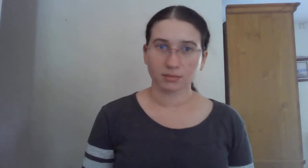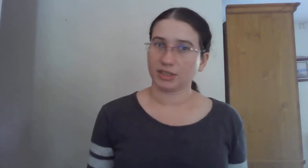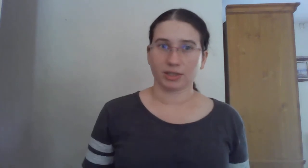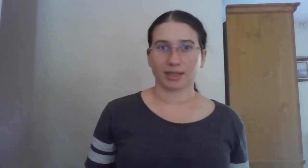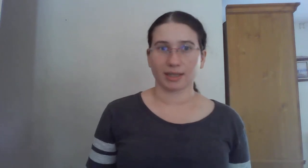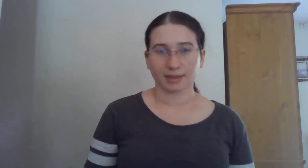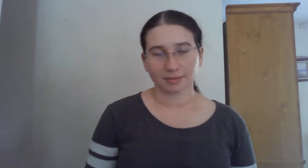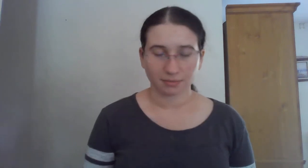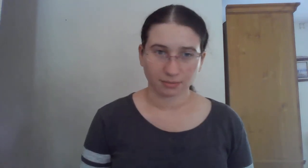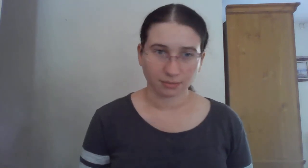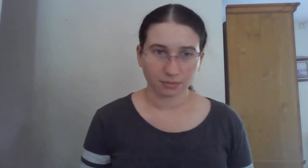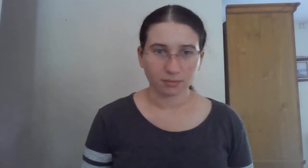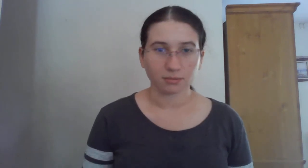Did you get the letter?